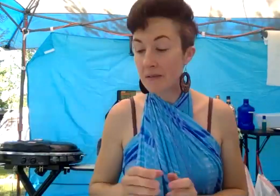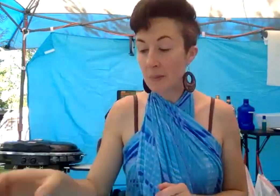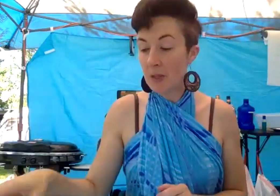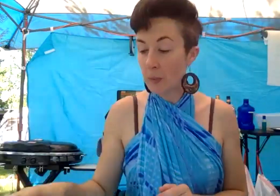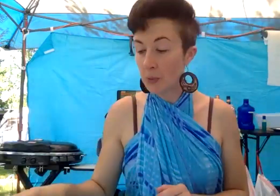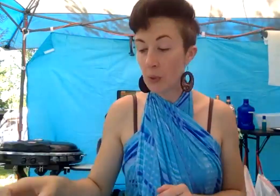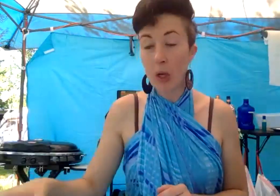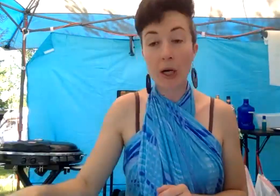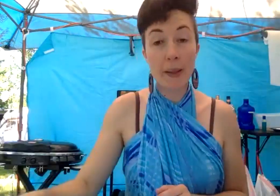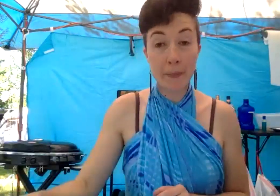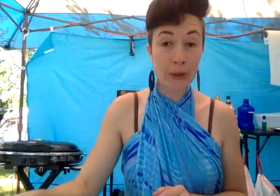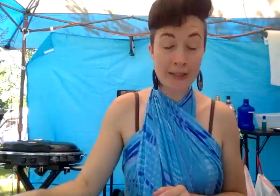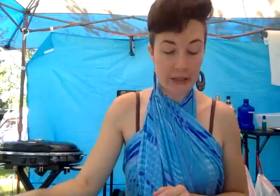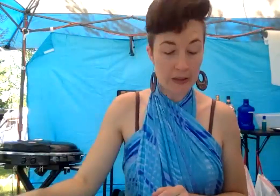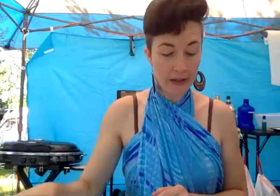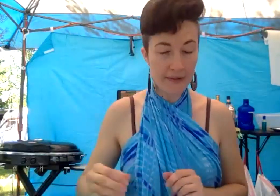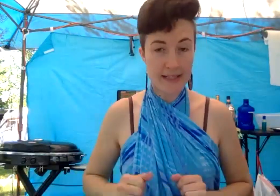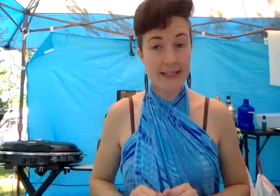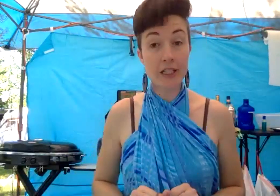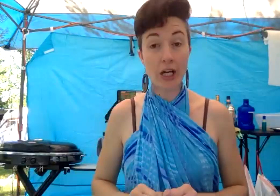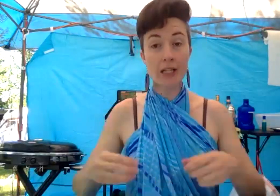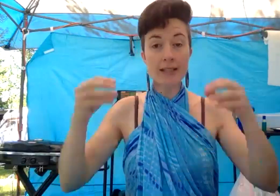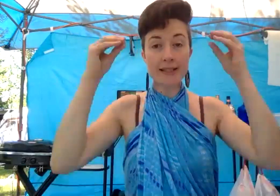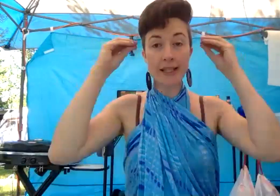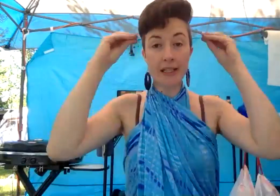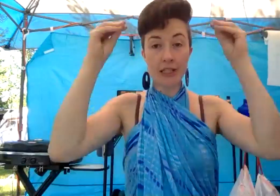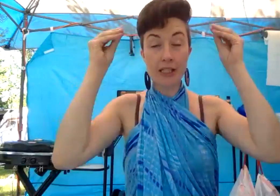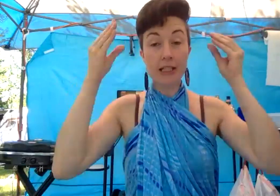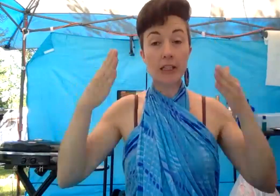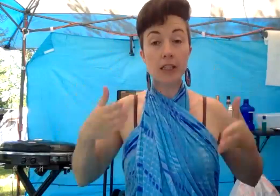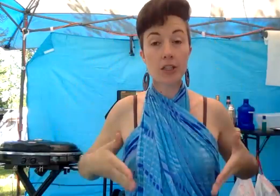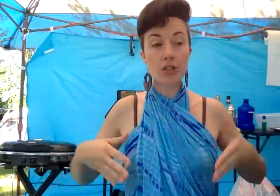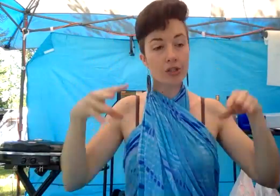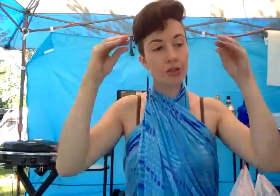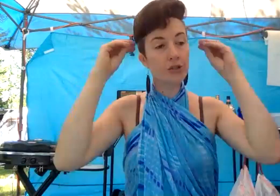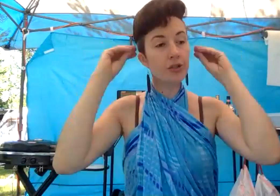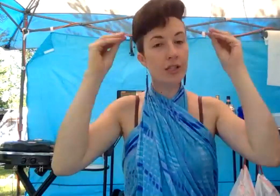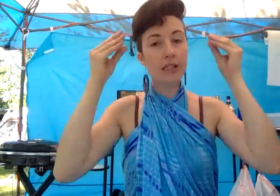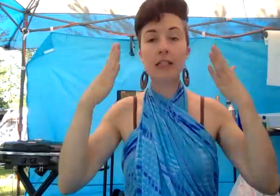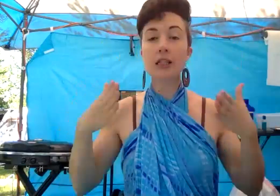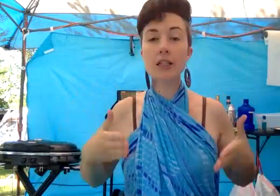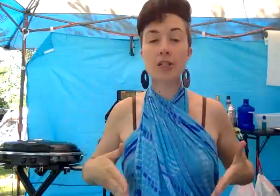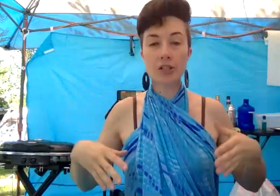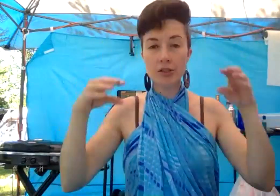Then we have signs for the people who are important in our lives, such as Teacher,